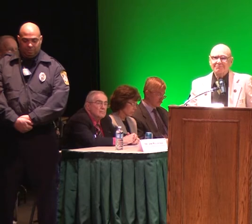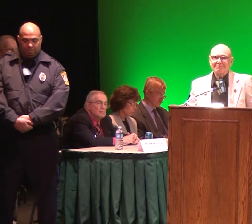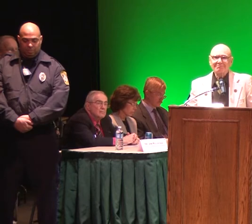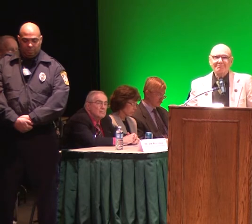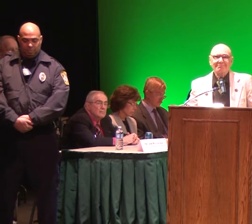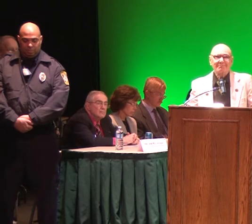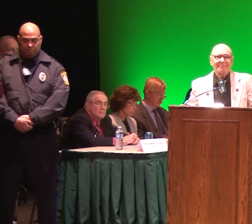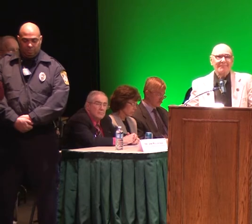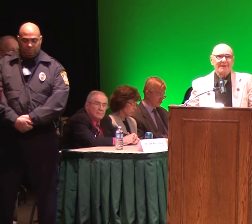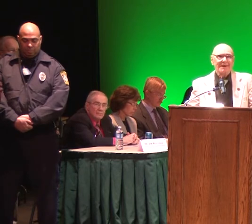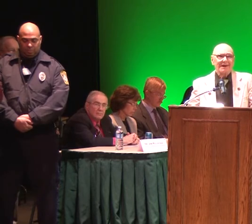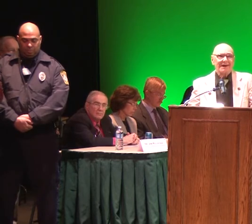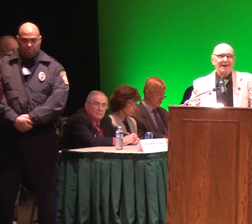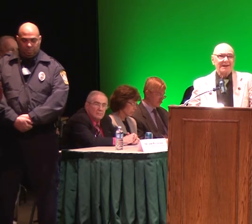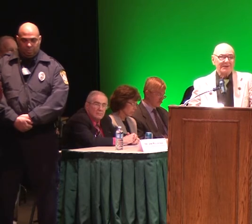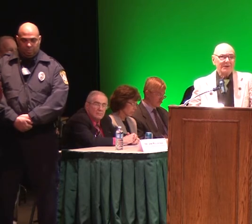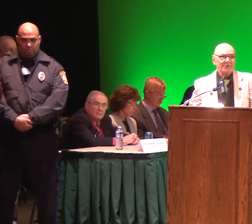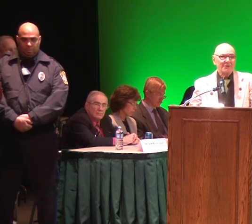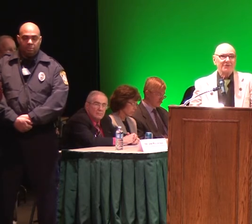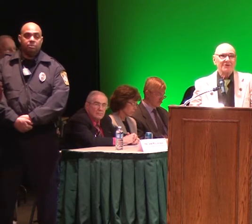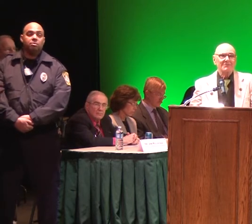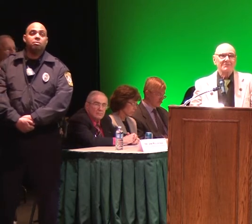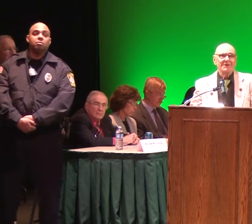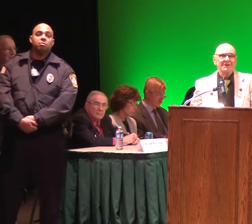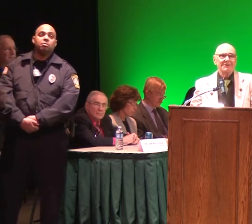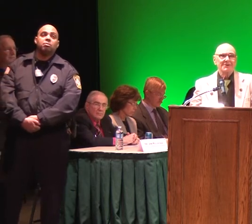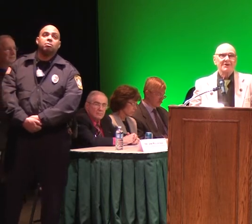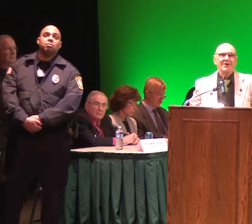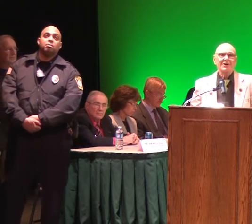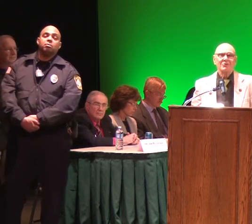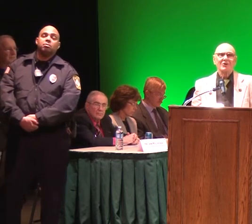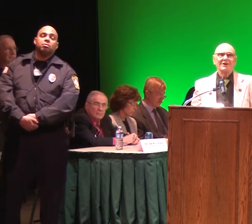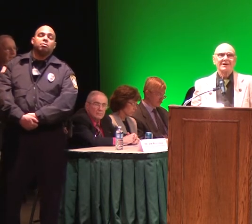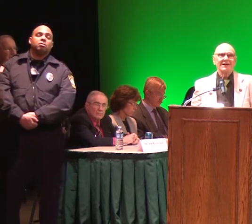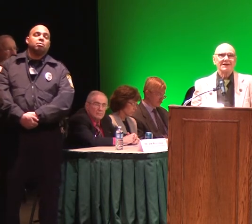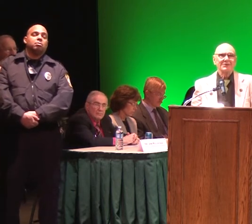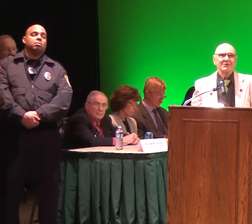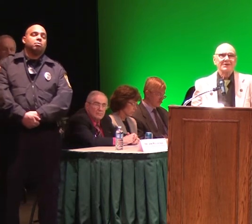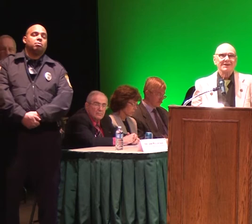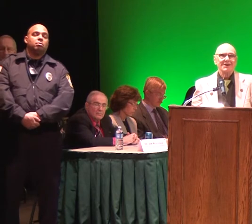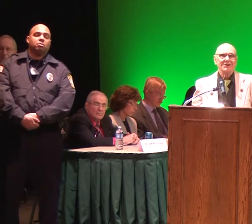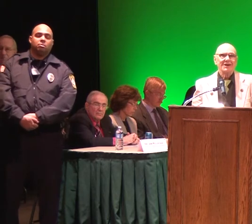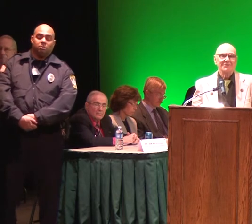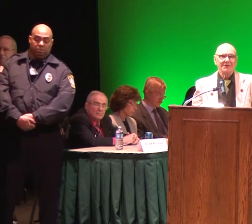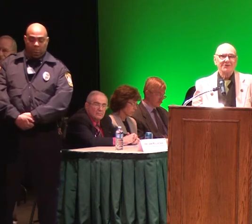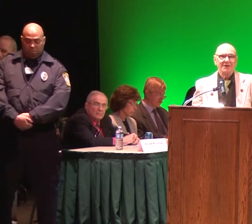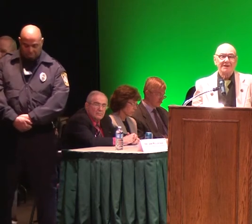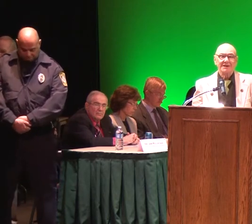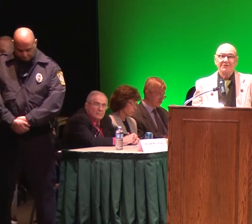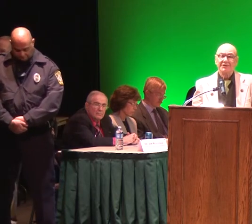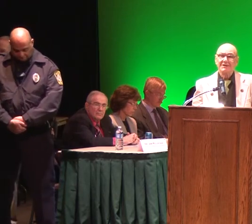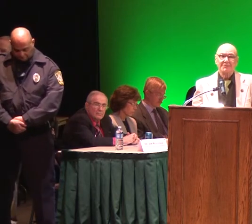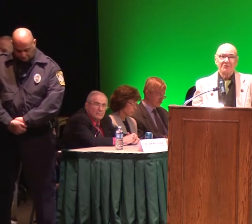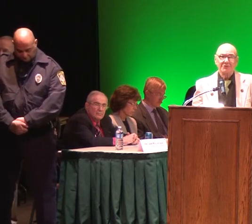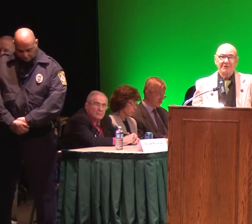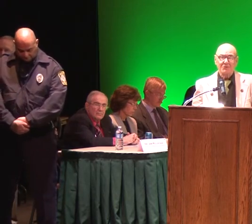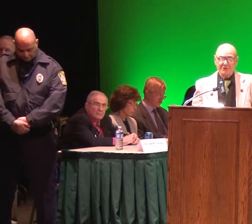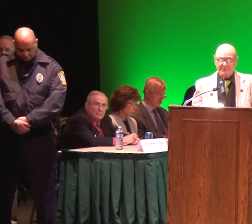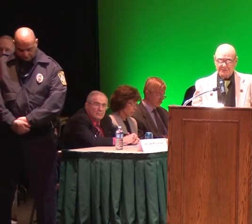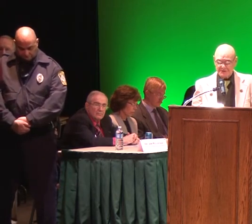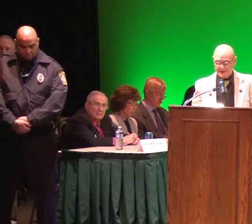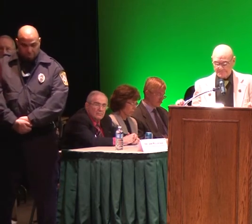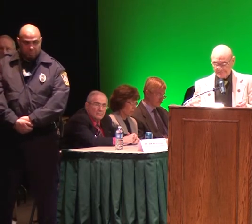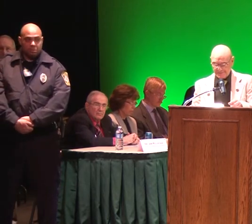it, and he did it with some hard work and a lot of insight, and did an